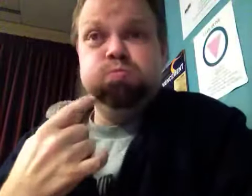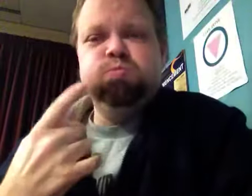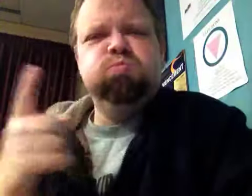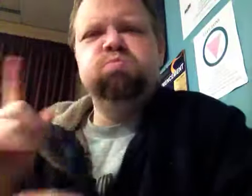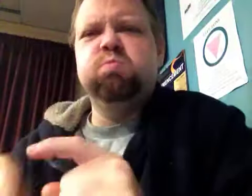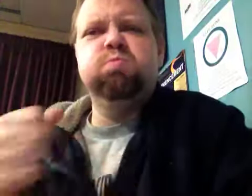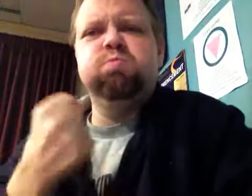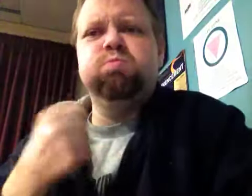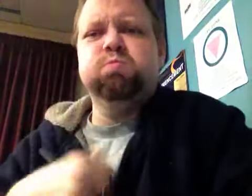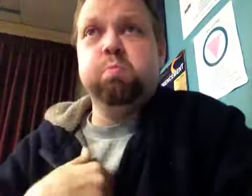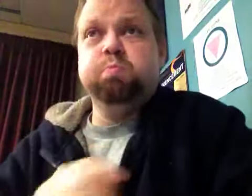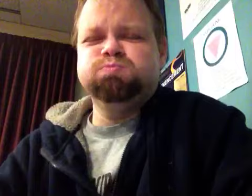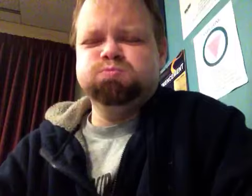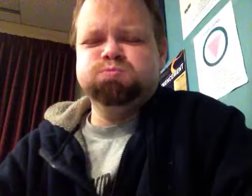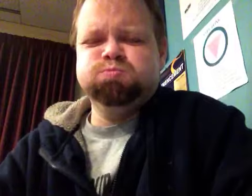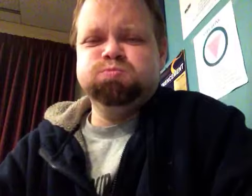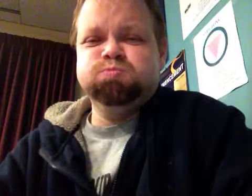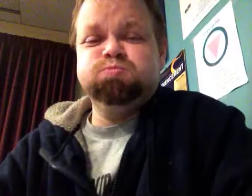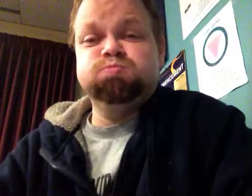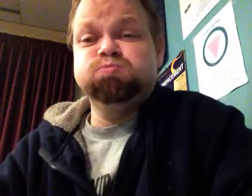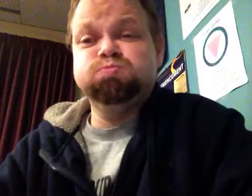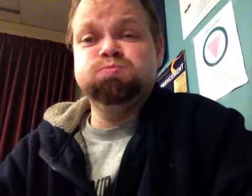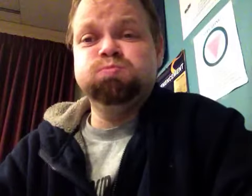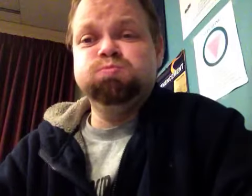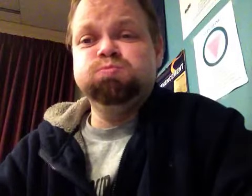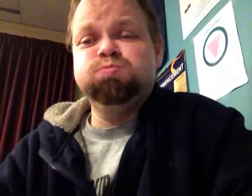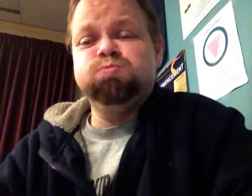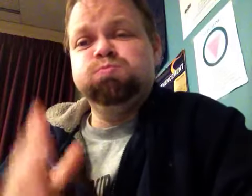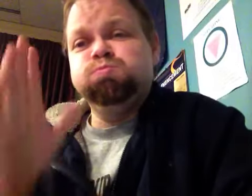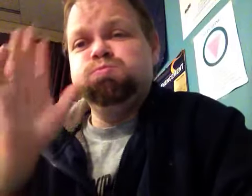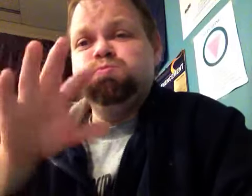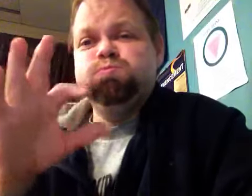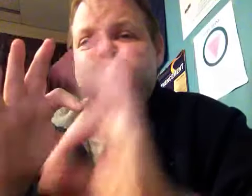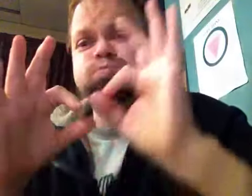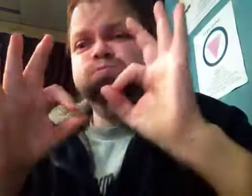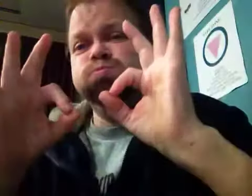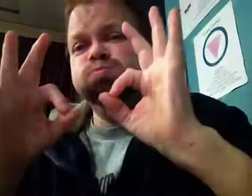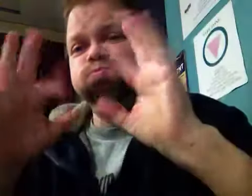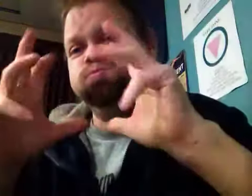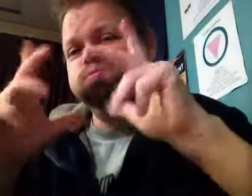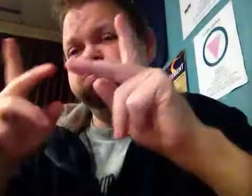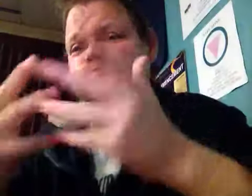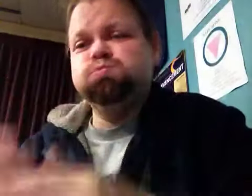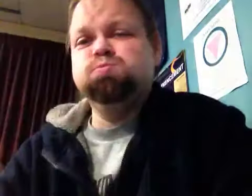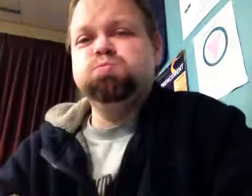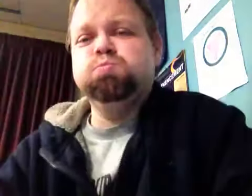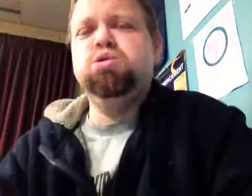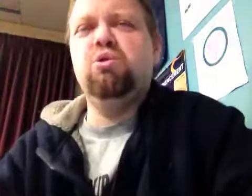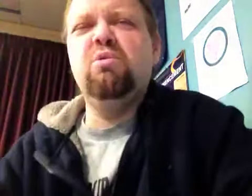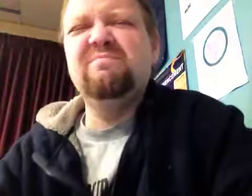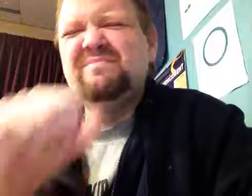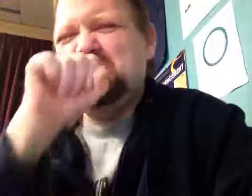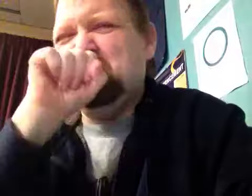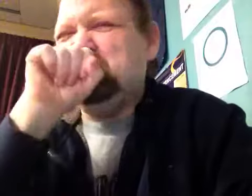over allegations that at a VA hospital in Phoenix, up to 40 veterans died waiting to see a doctor, according to several sources.